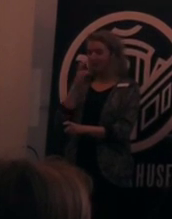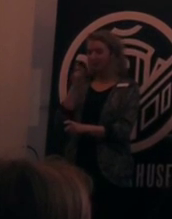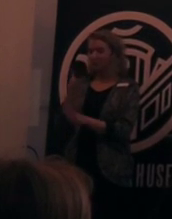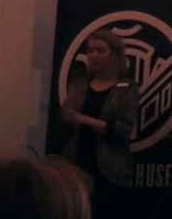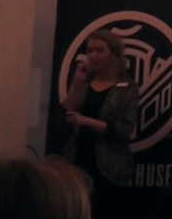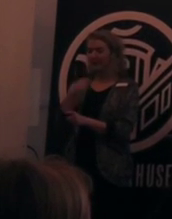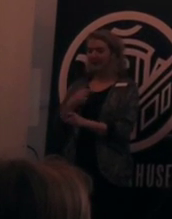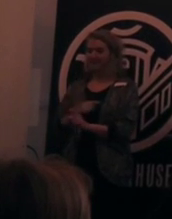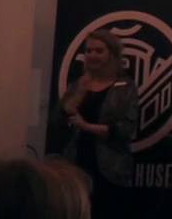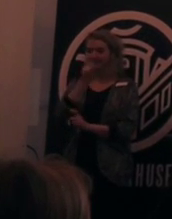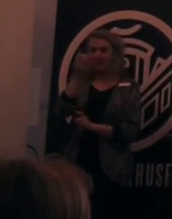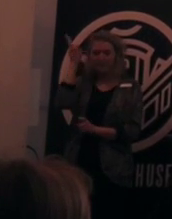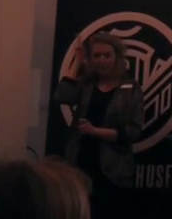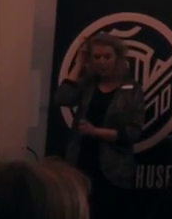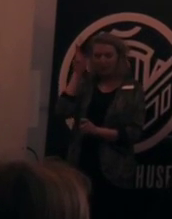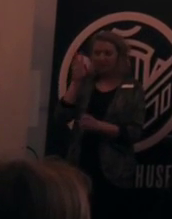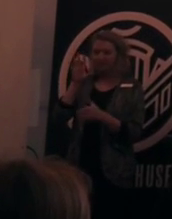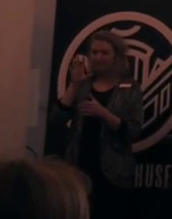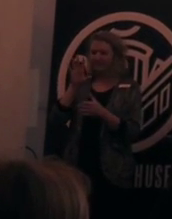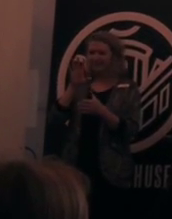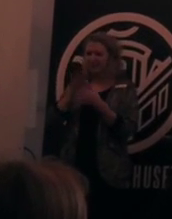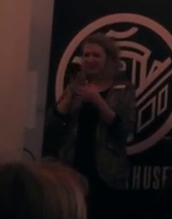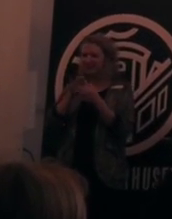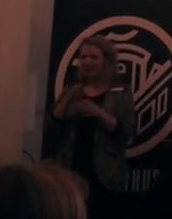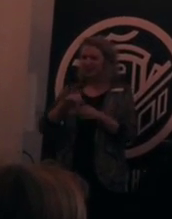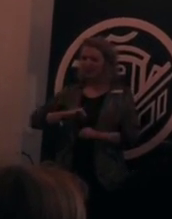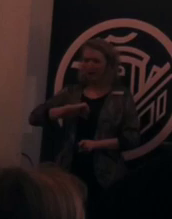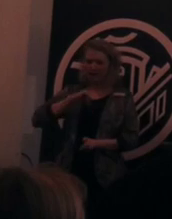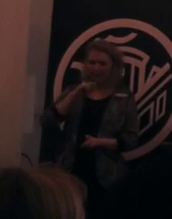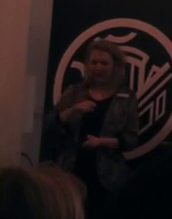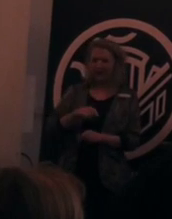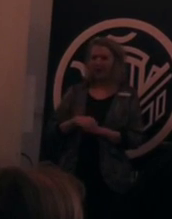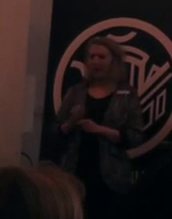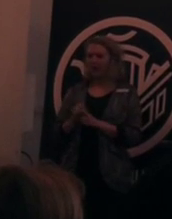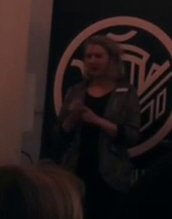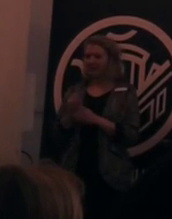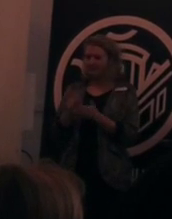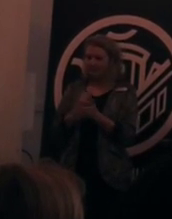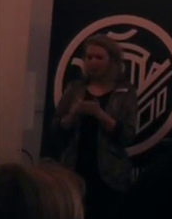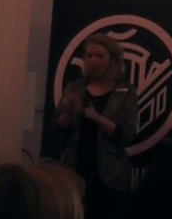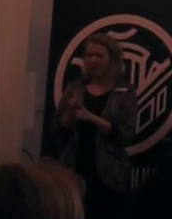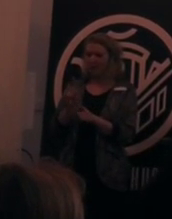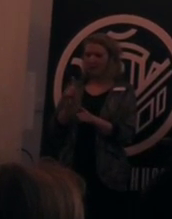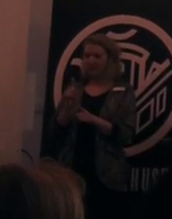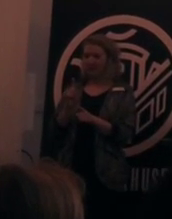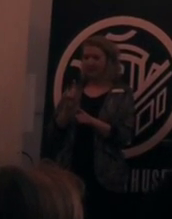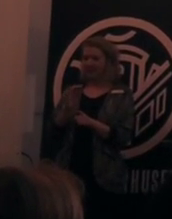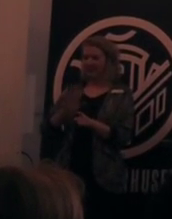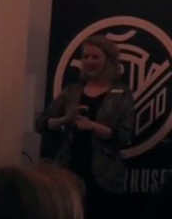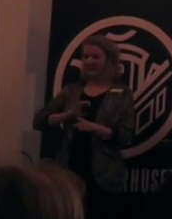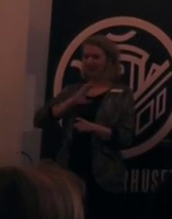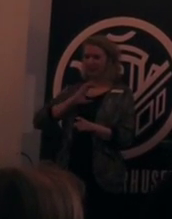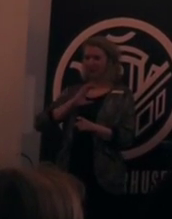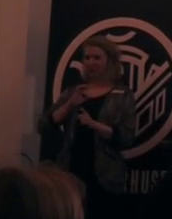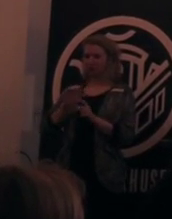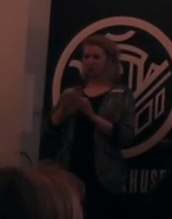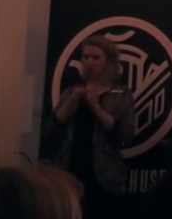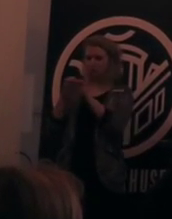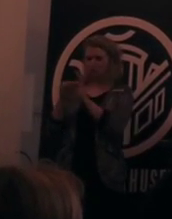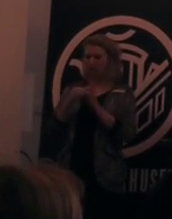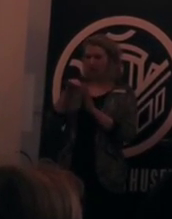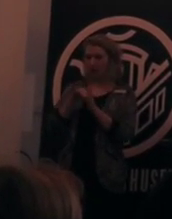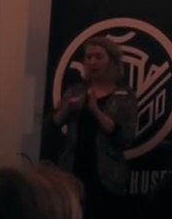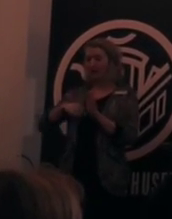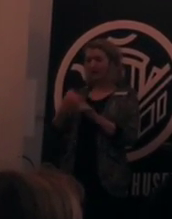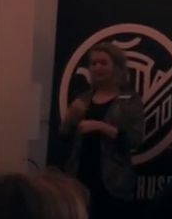for, they timed their pride to be with this vote on civil unions. Congress voted against the civil union law, and we did a